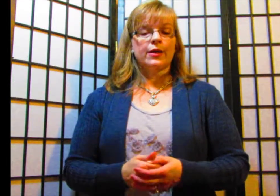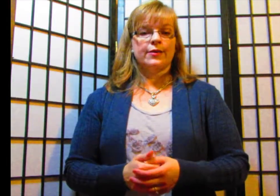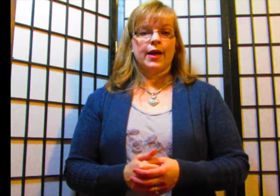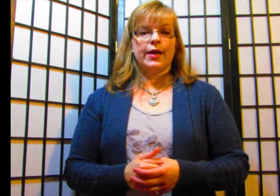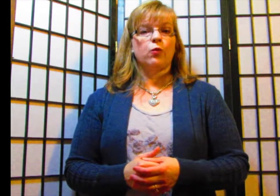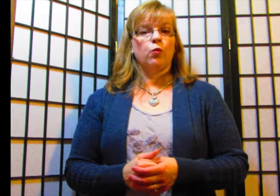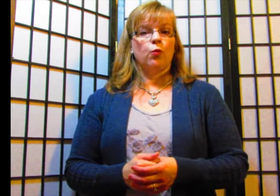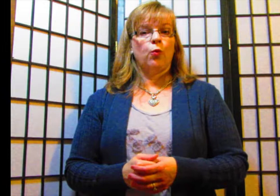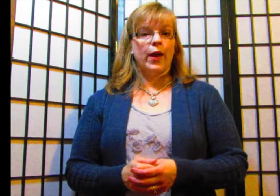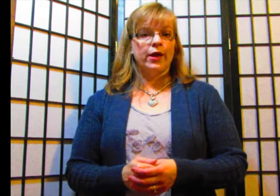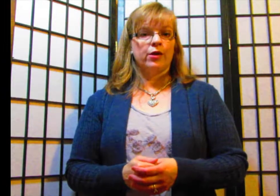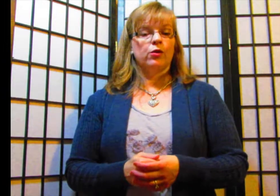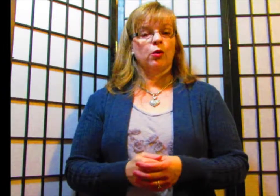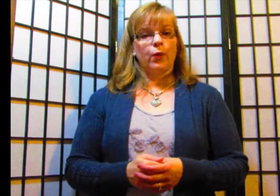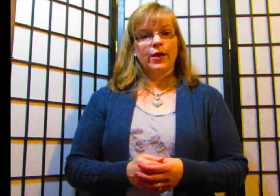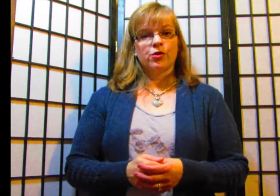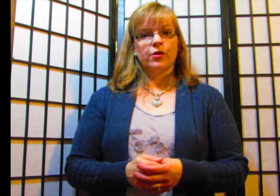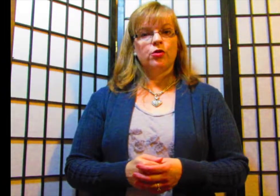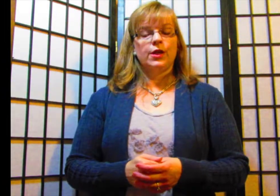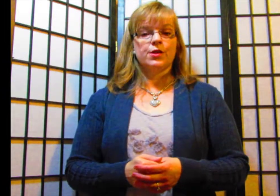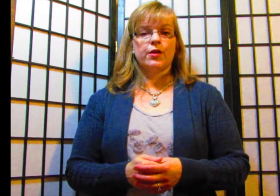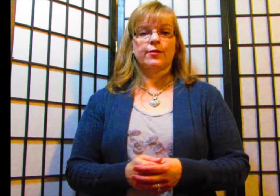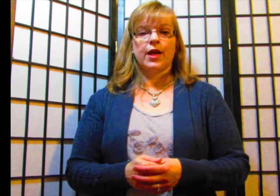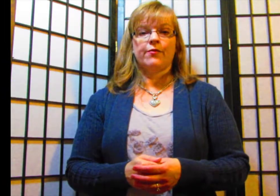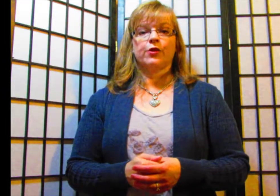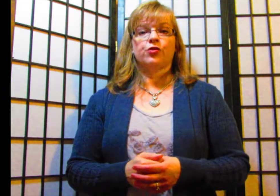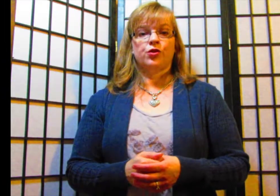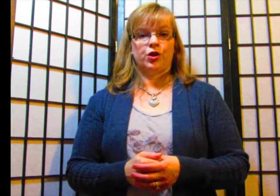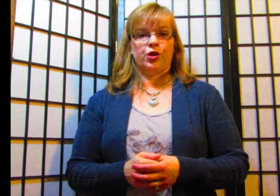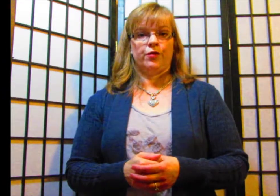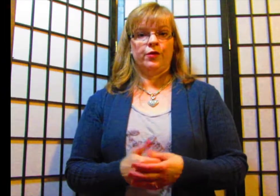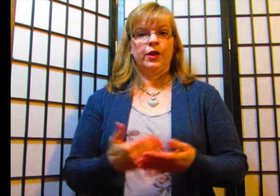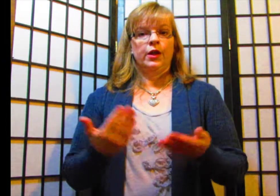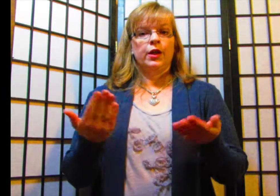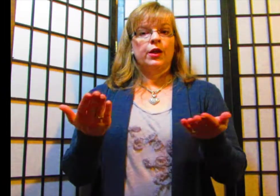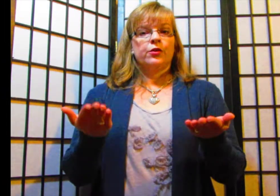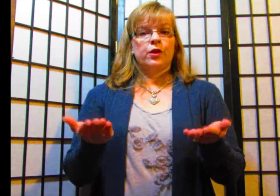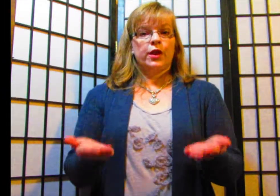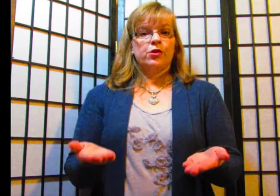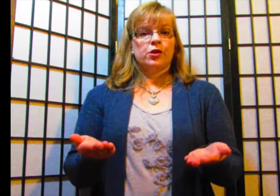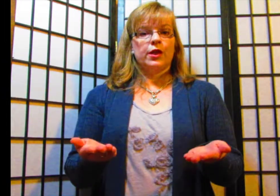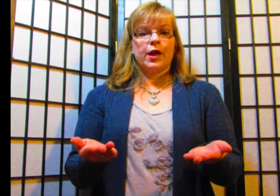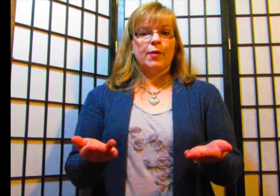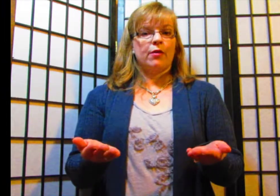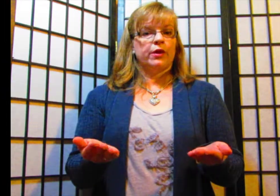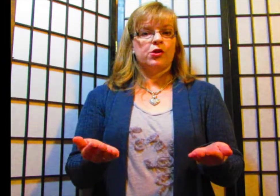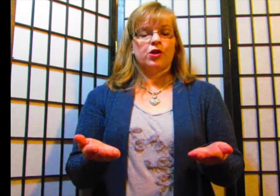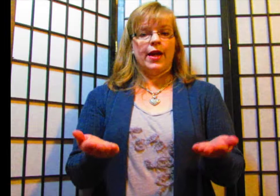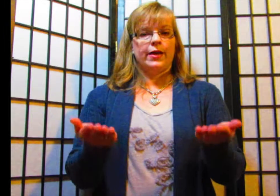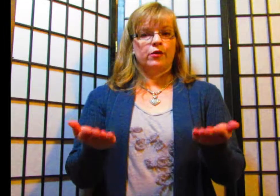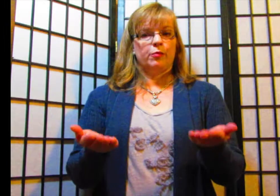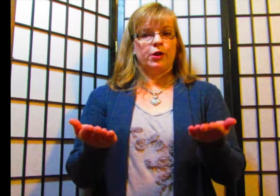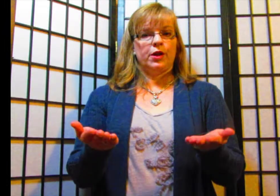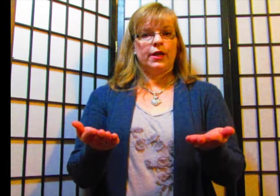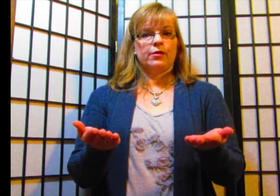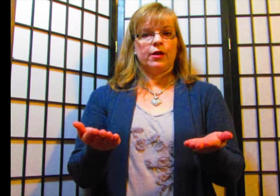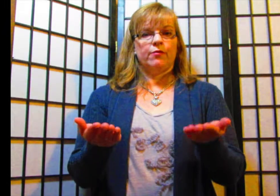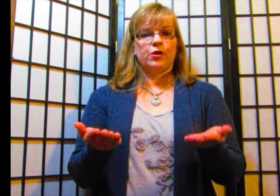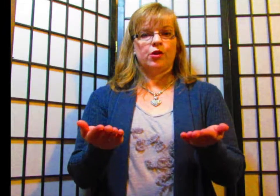know how to sign waiter or waitress, you need to know the sign for serve. So they usually come out with a tray, so put your hands down for